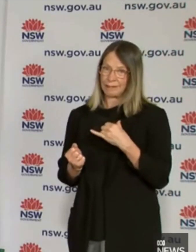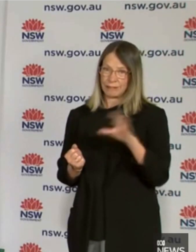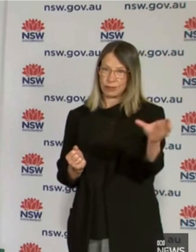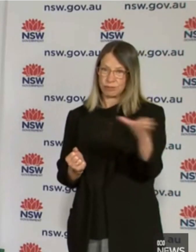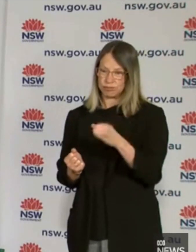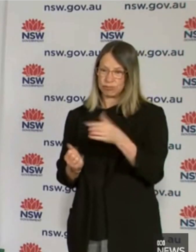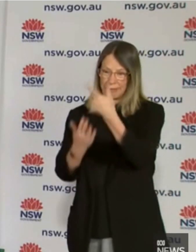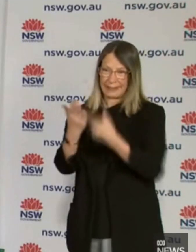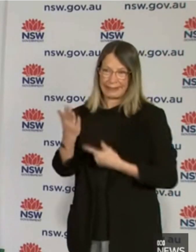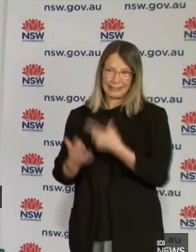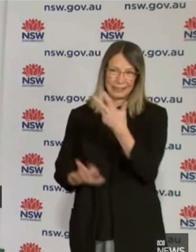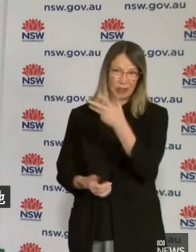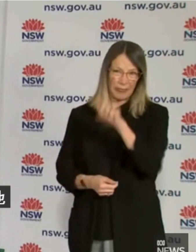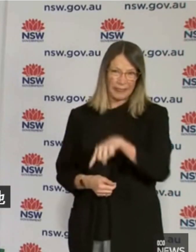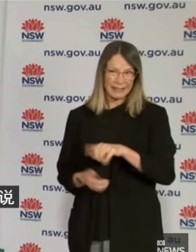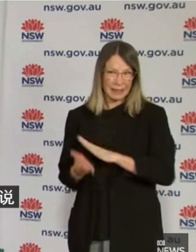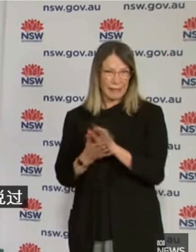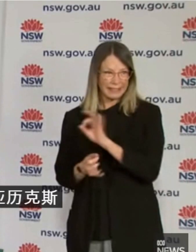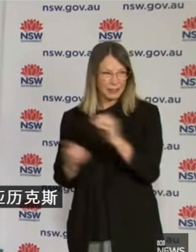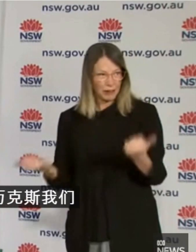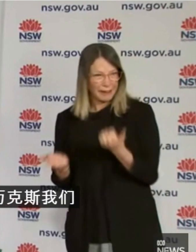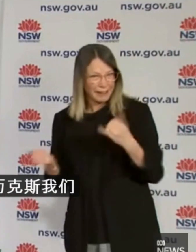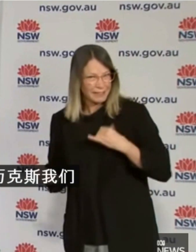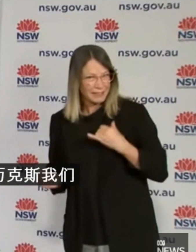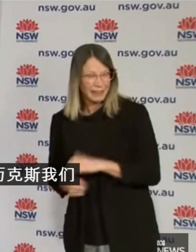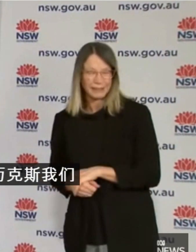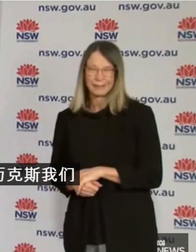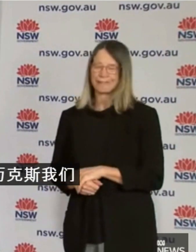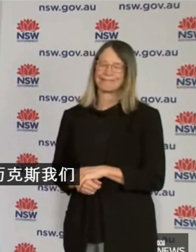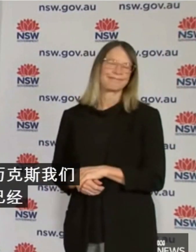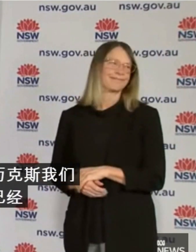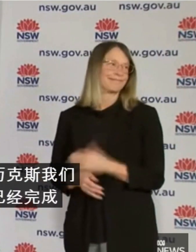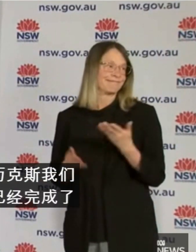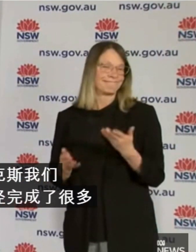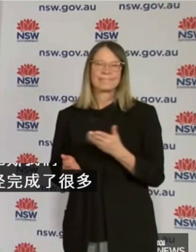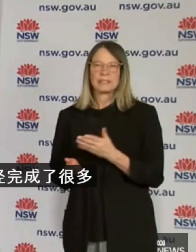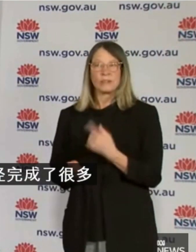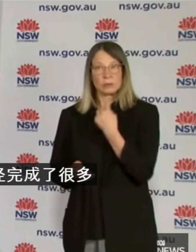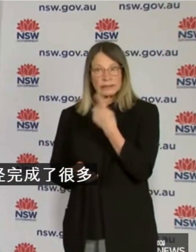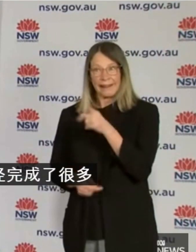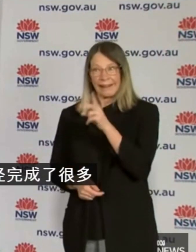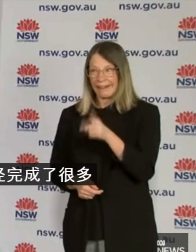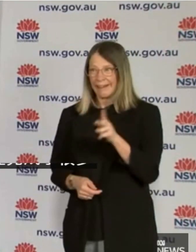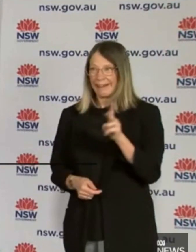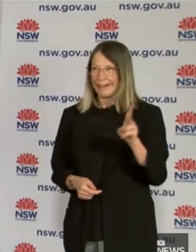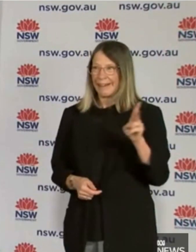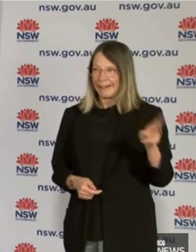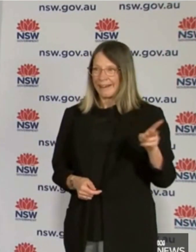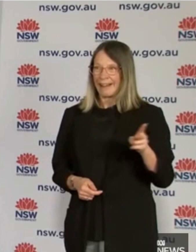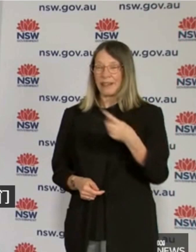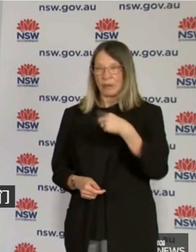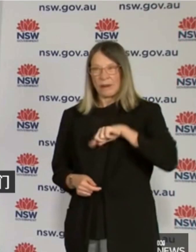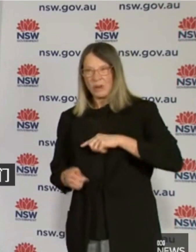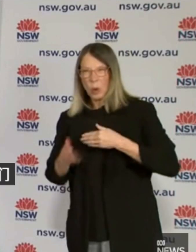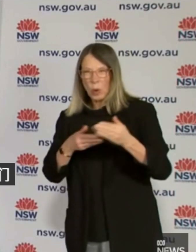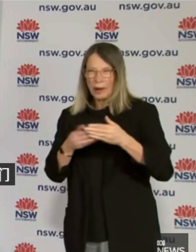We've said, Alex, seriously, we've been saying now for months that there's been a lot of work done. You've actually been at press conferences